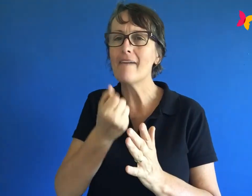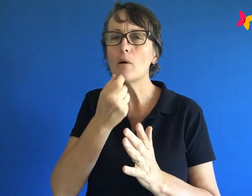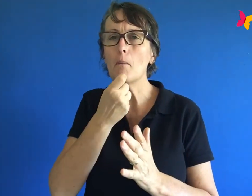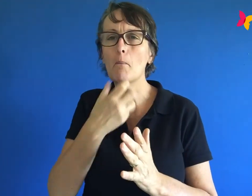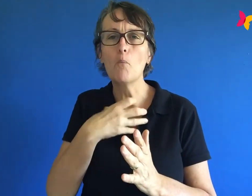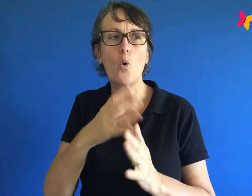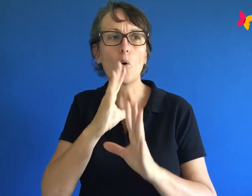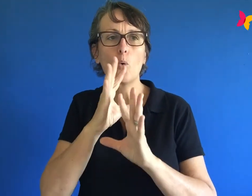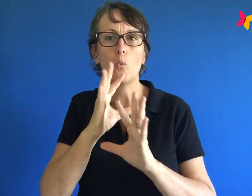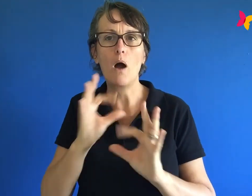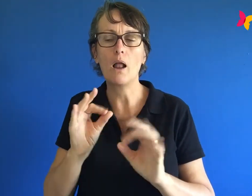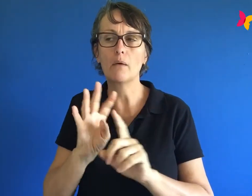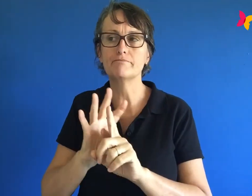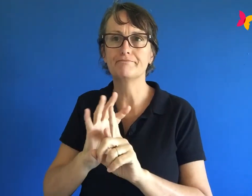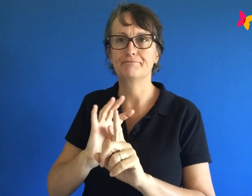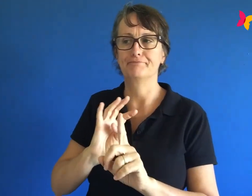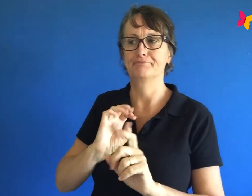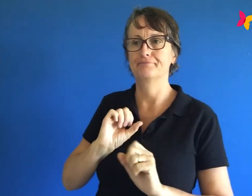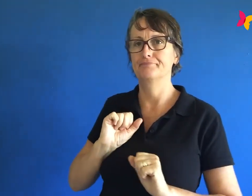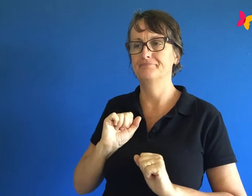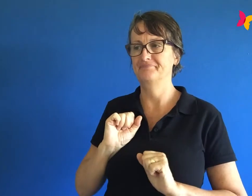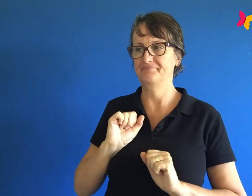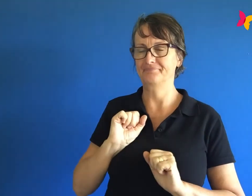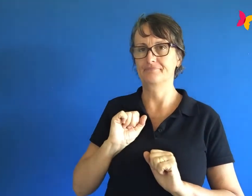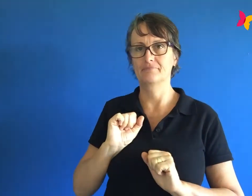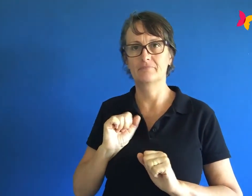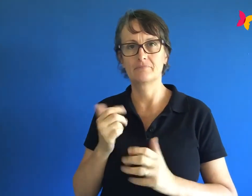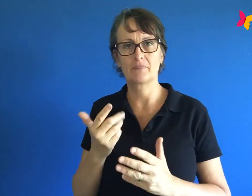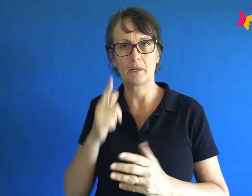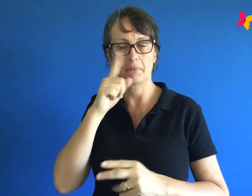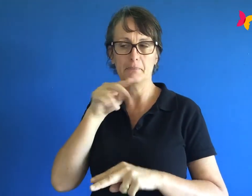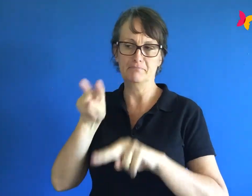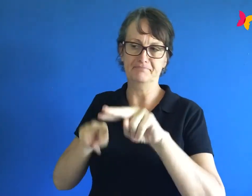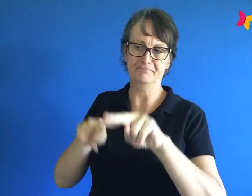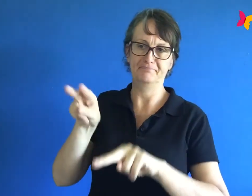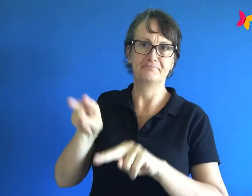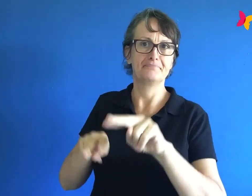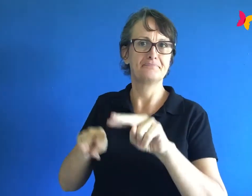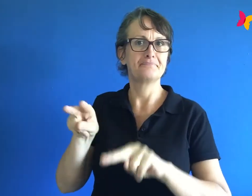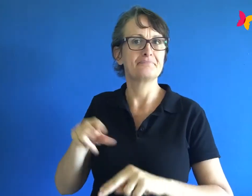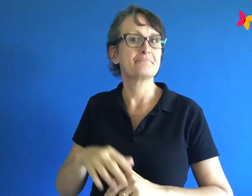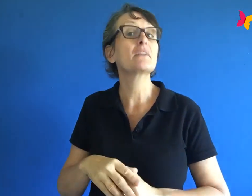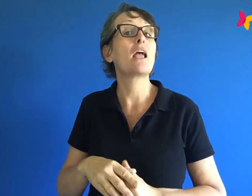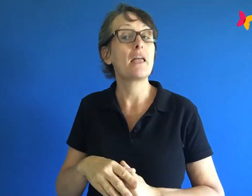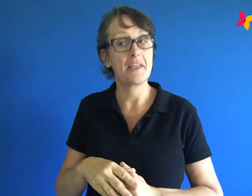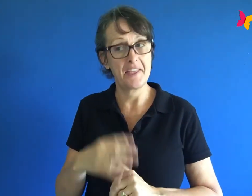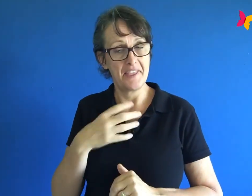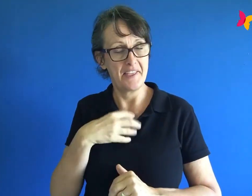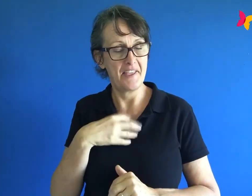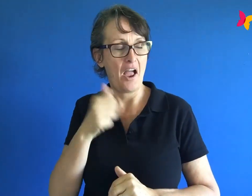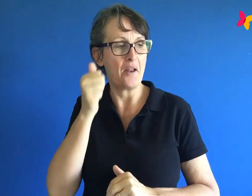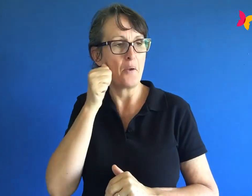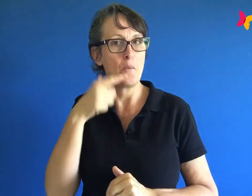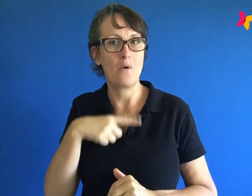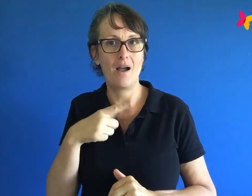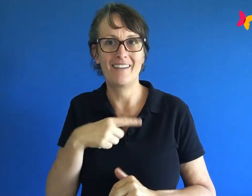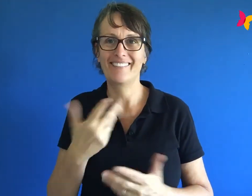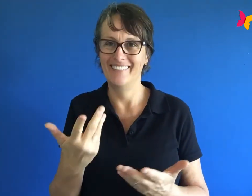talked about, how, you know, there's sort of a judgment, and in her case, she could really see the different reaction